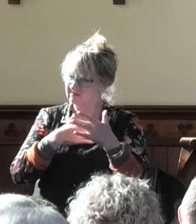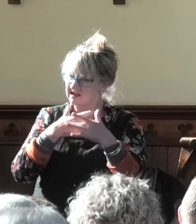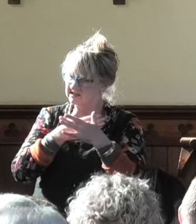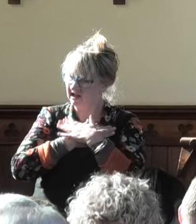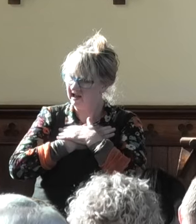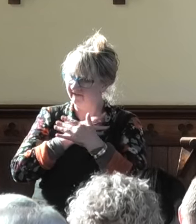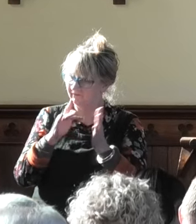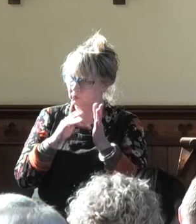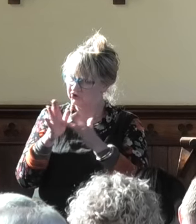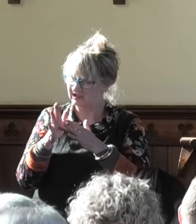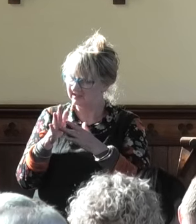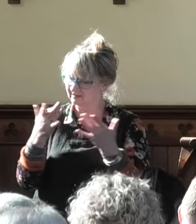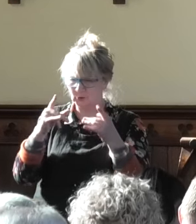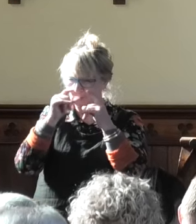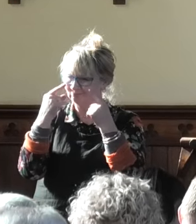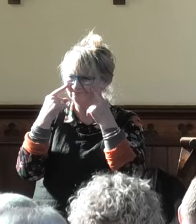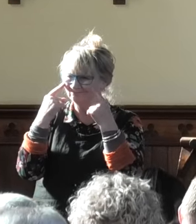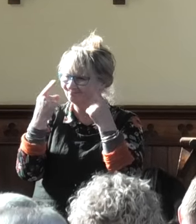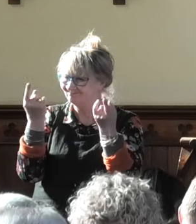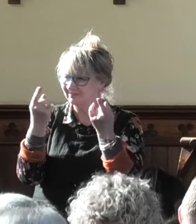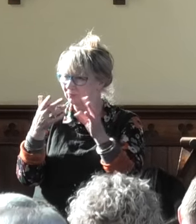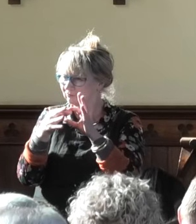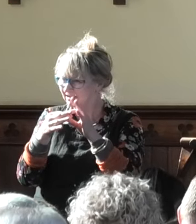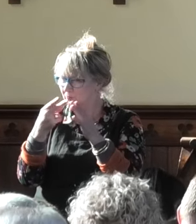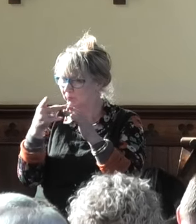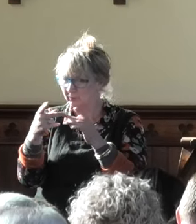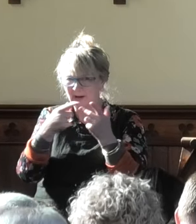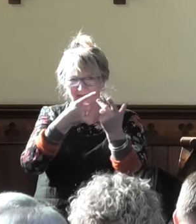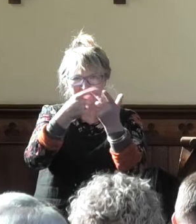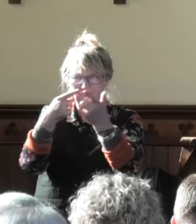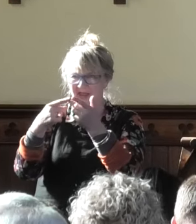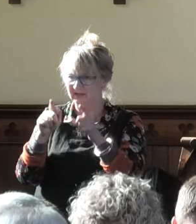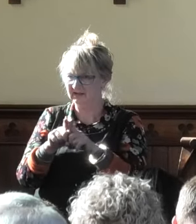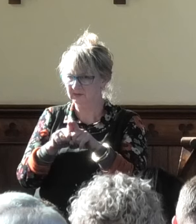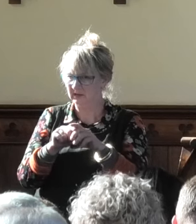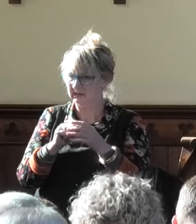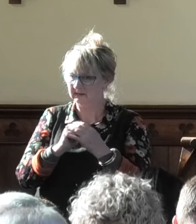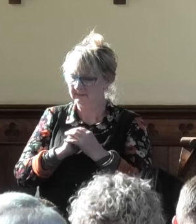so obviously manifest in her relationship, not just with you, but with others as well.